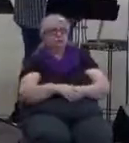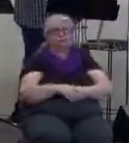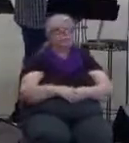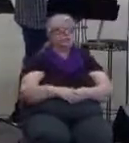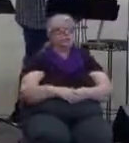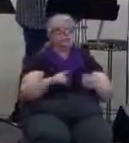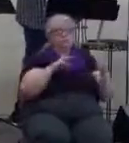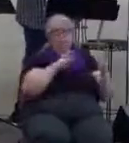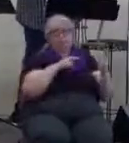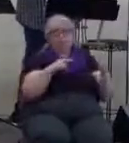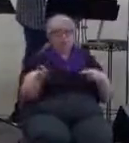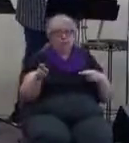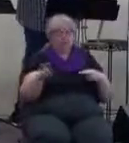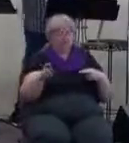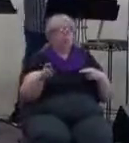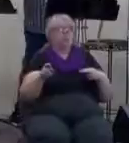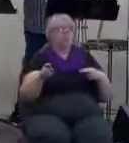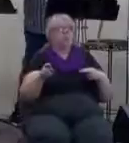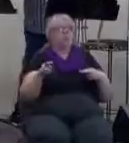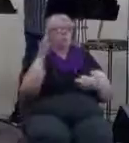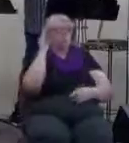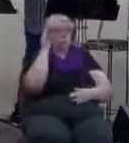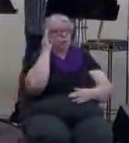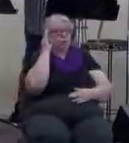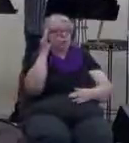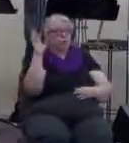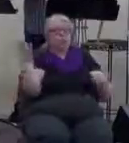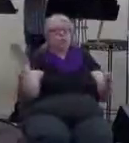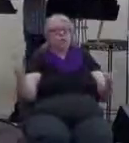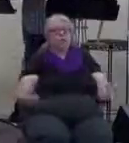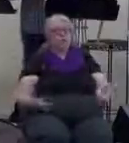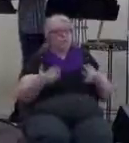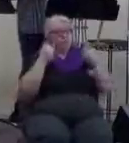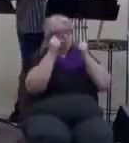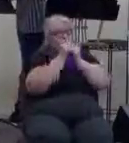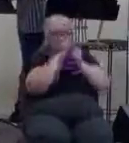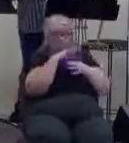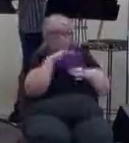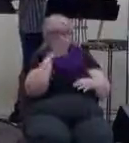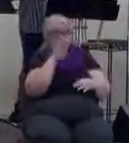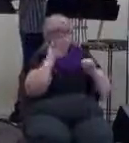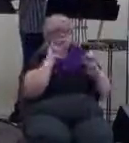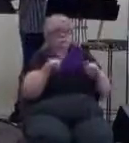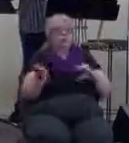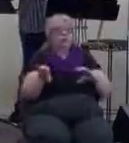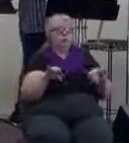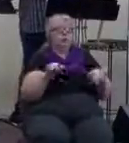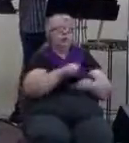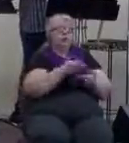the Spirit, they heard from the Lord, and they were able to do anything God called them to do.